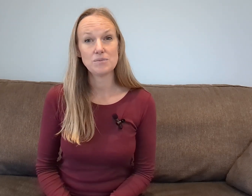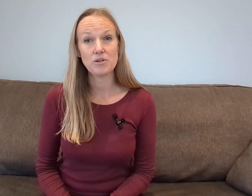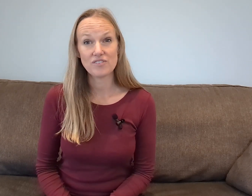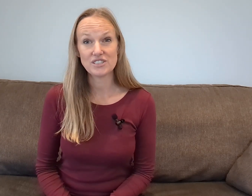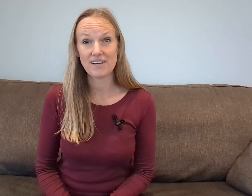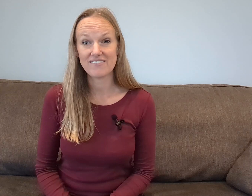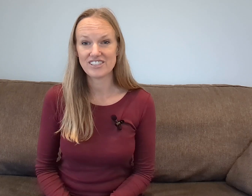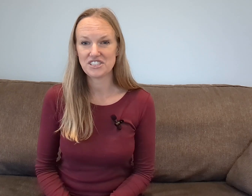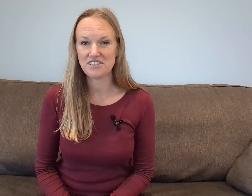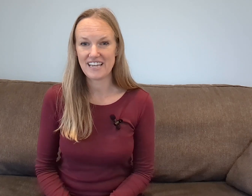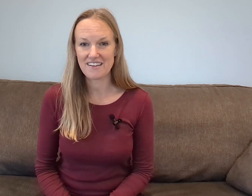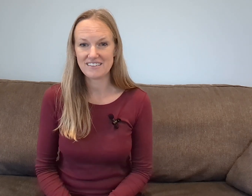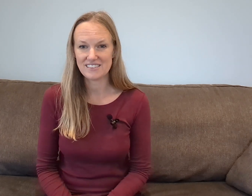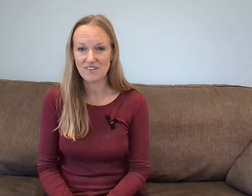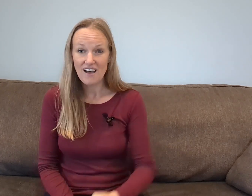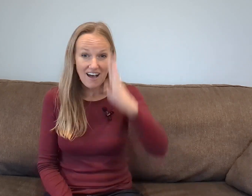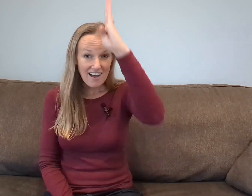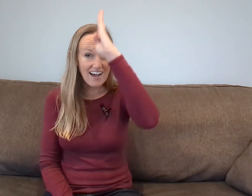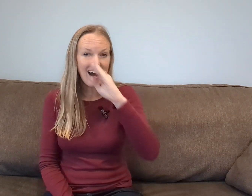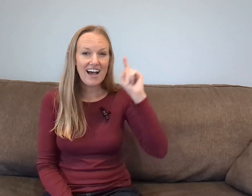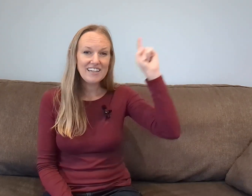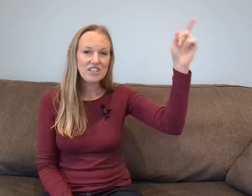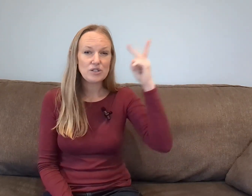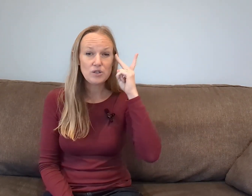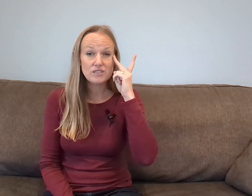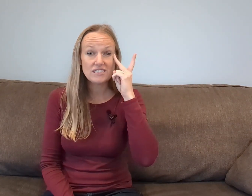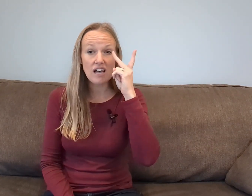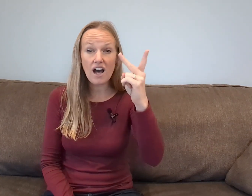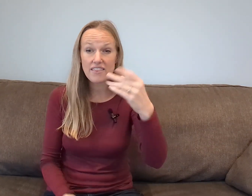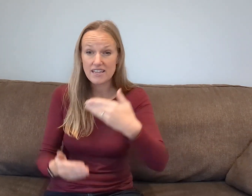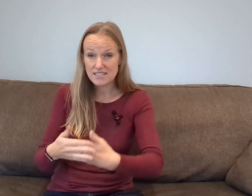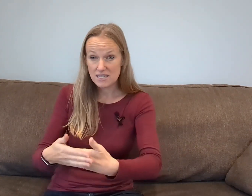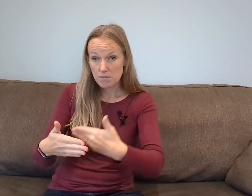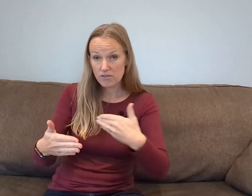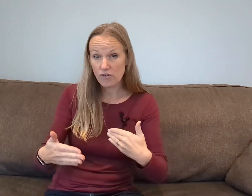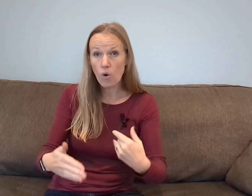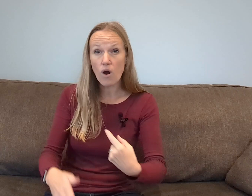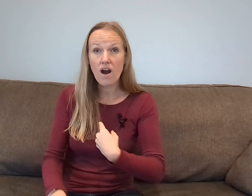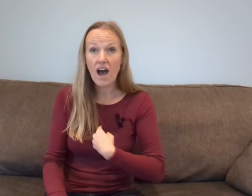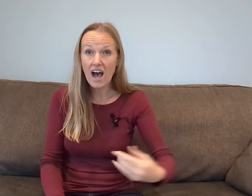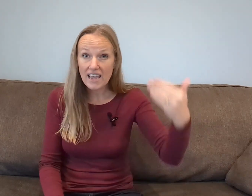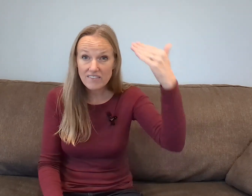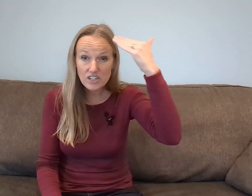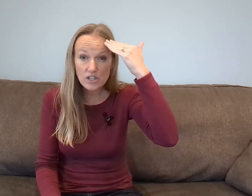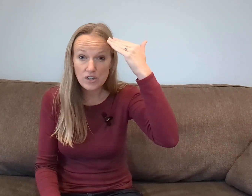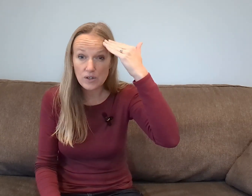both verse 1 and verse 2 together. So, God, you saw this before I ever